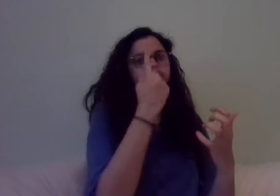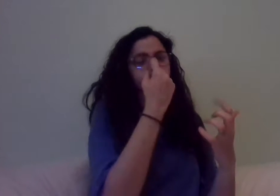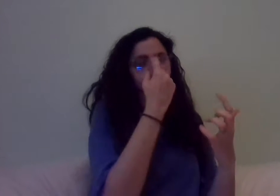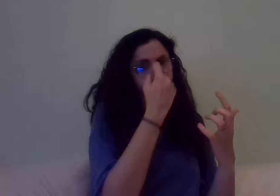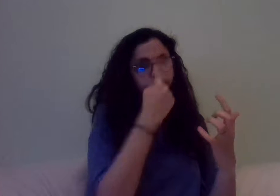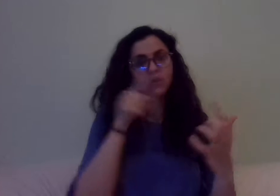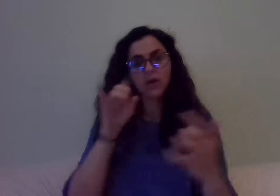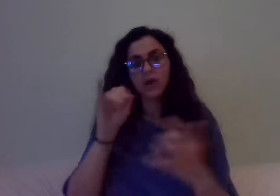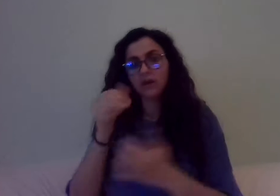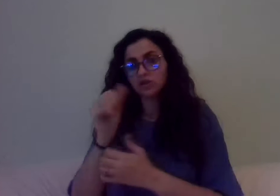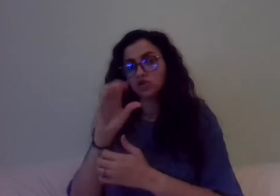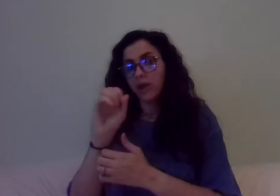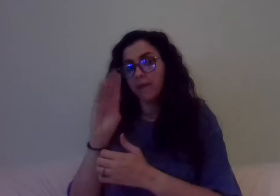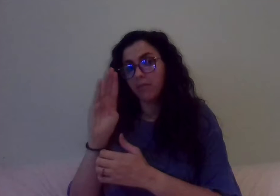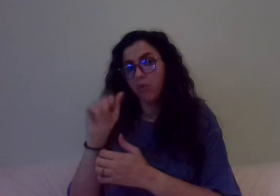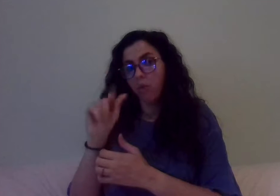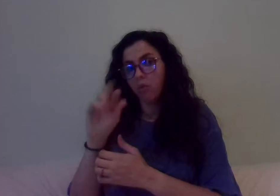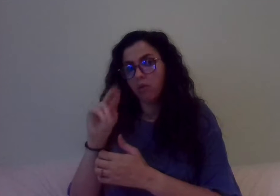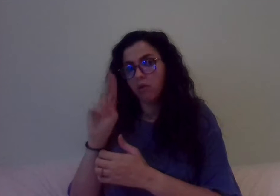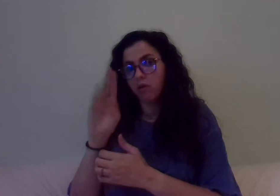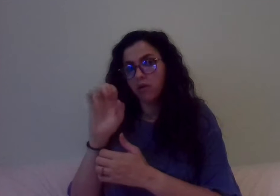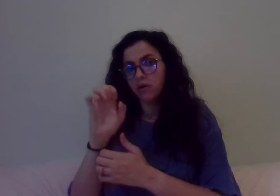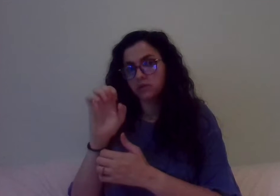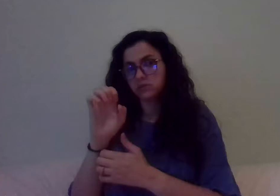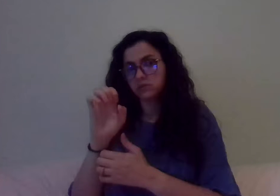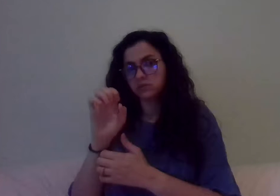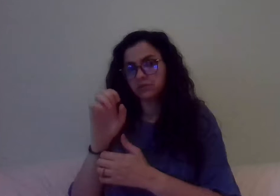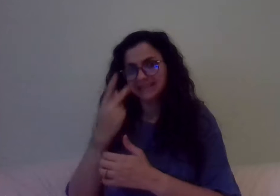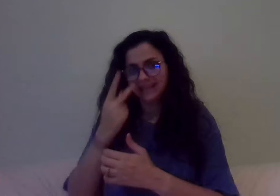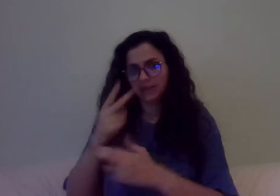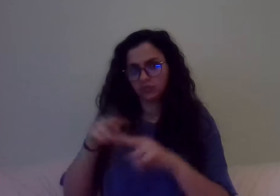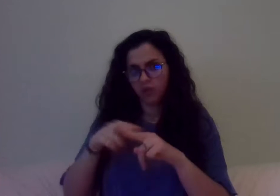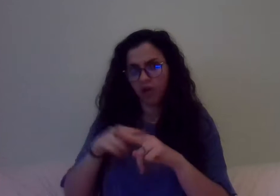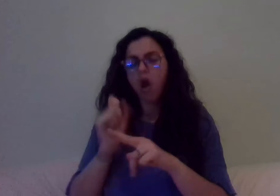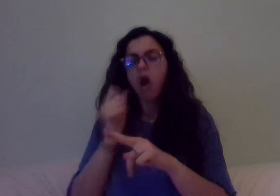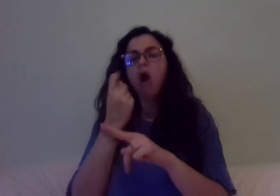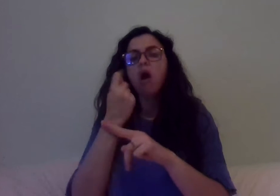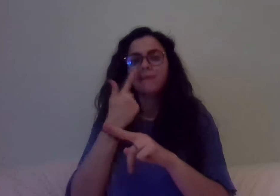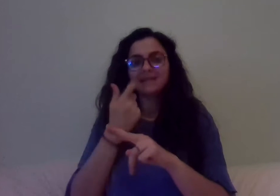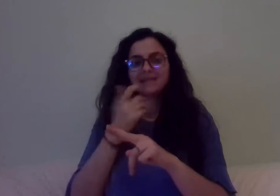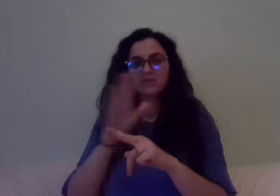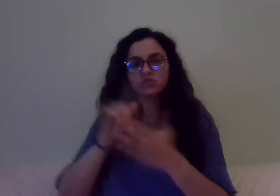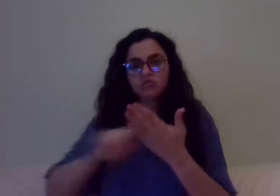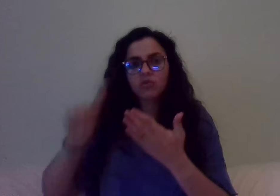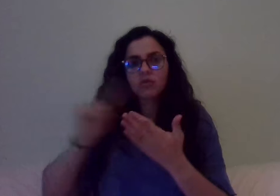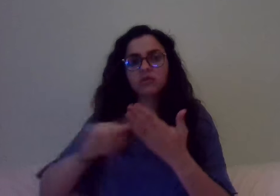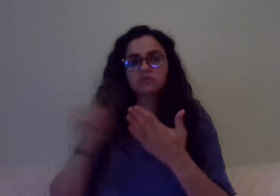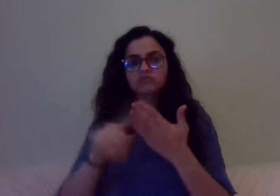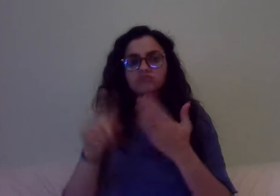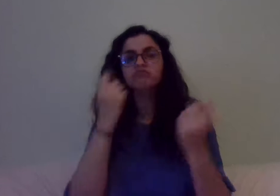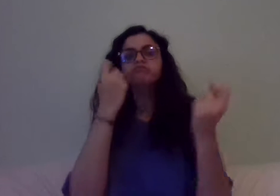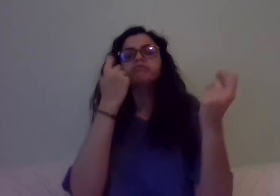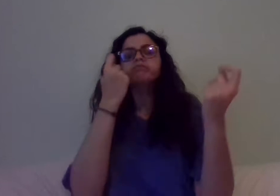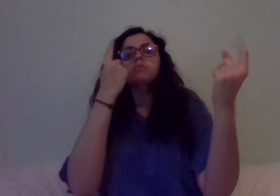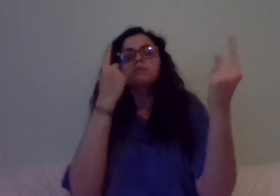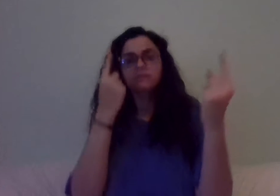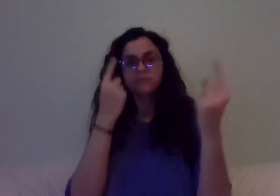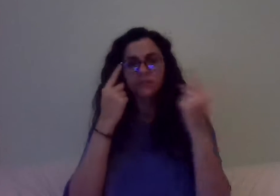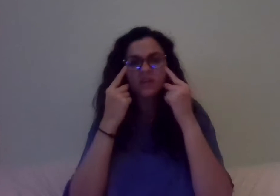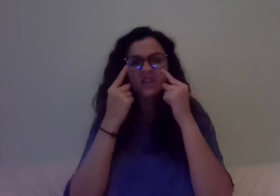the train, even though it has a slightly different symbol in this particular series of artworks, still